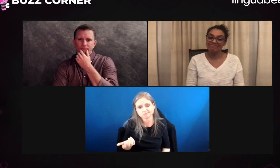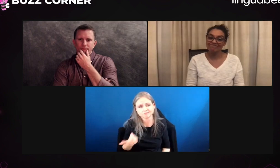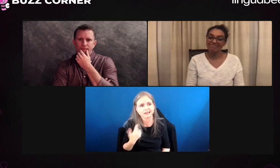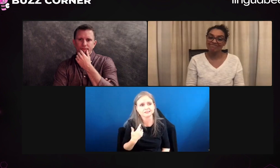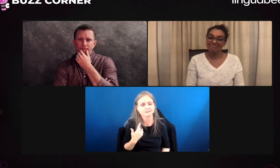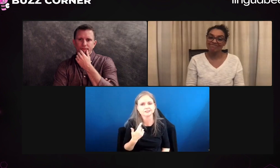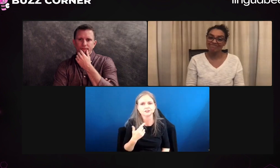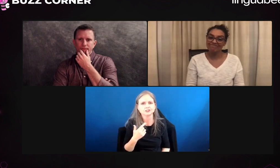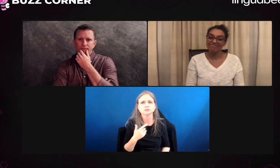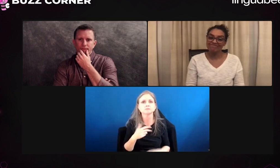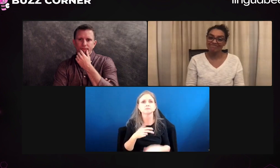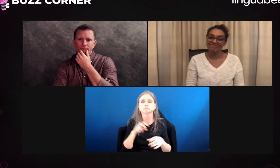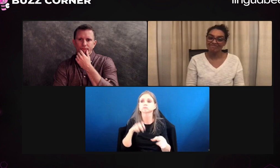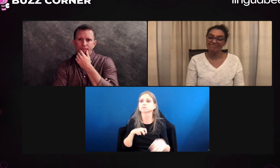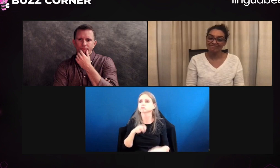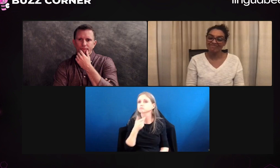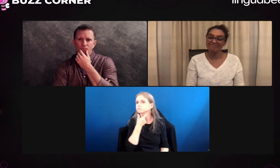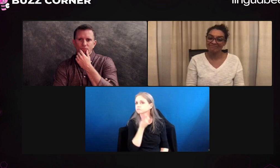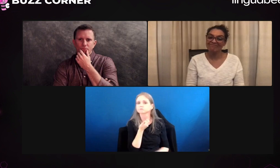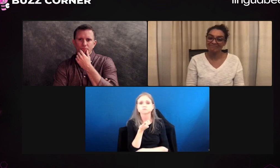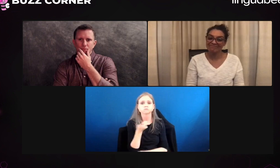Obviously, I will bring my husband with me.